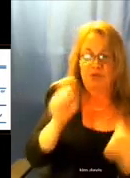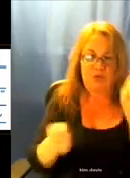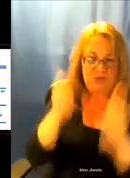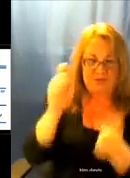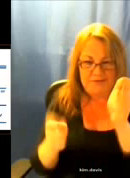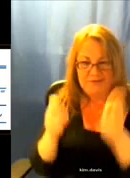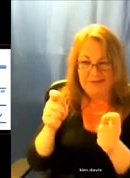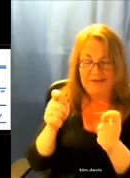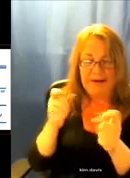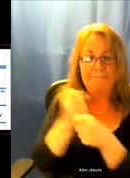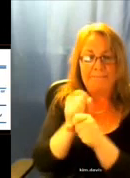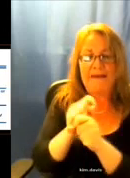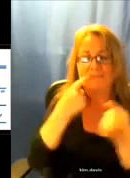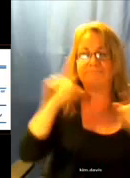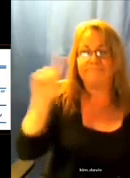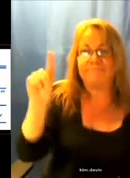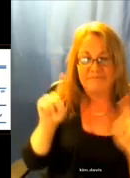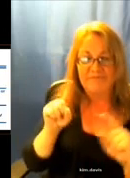are unable to hear.